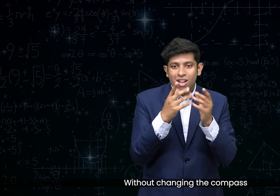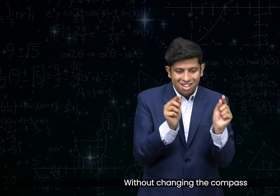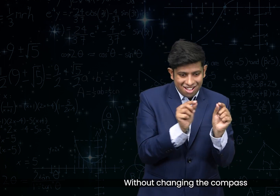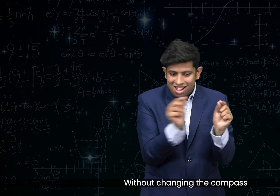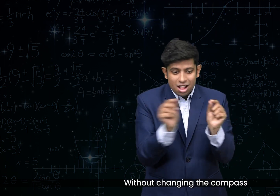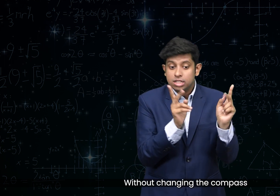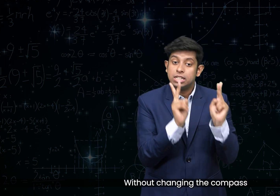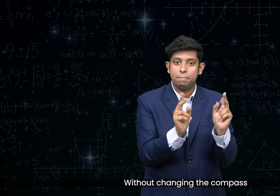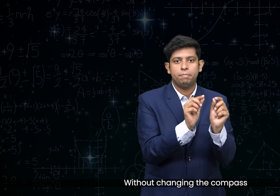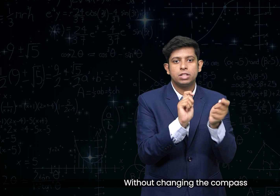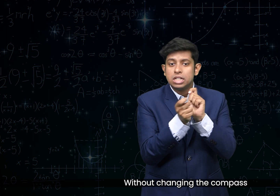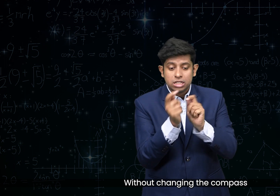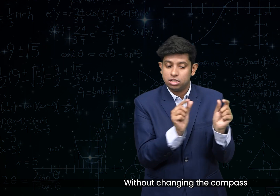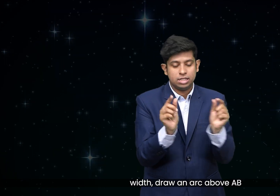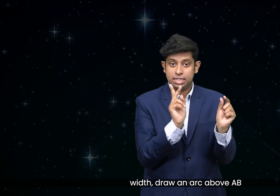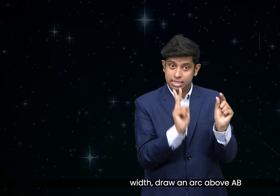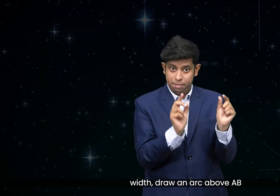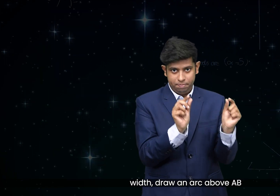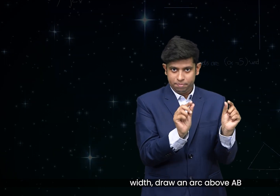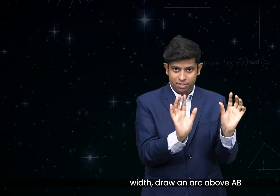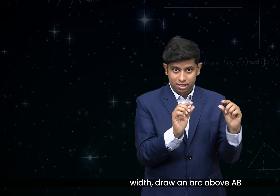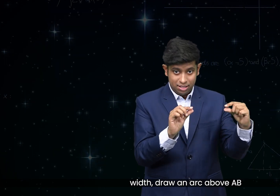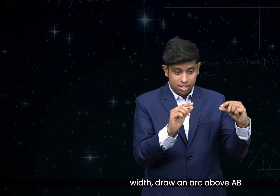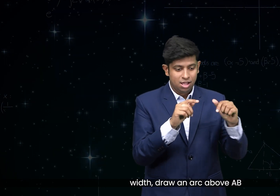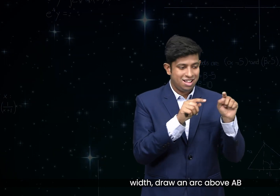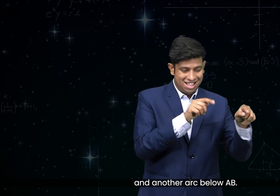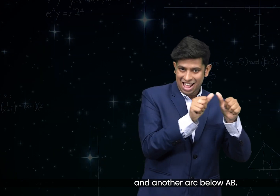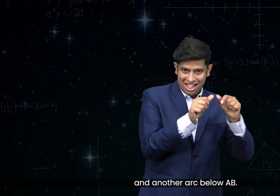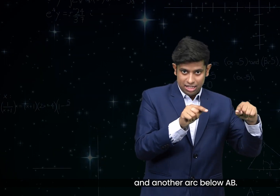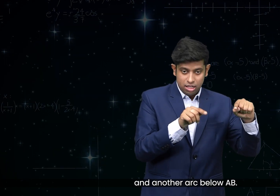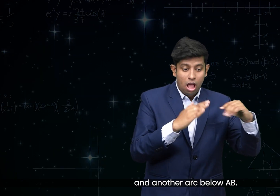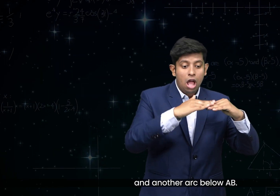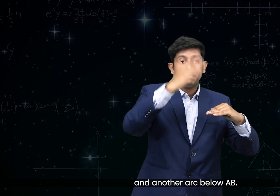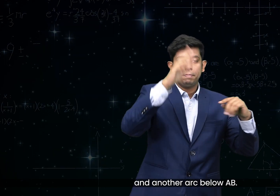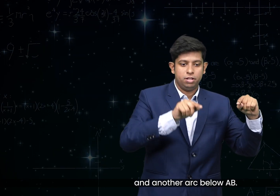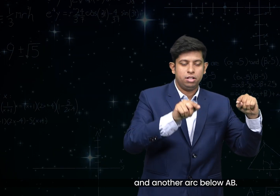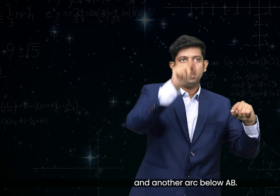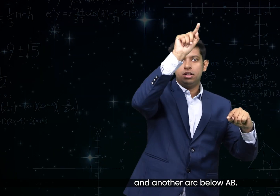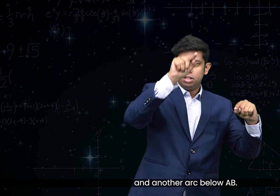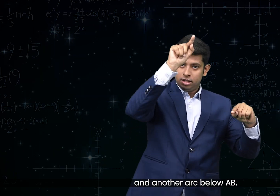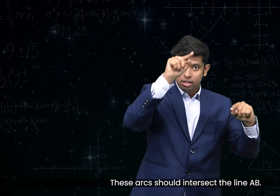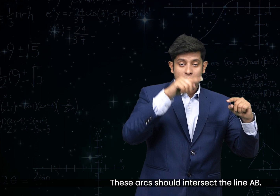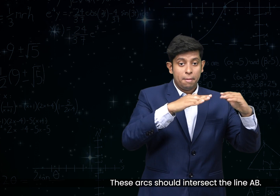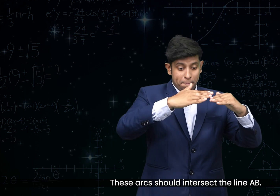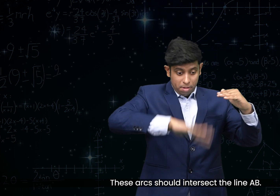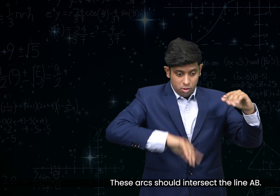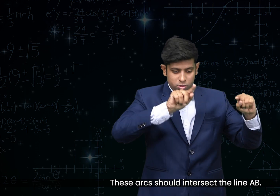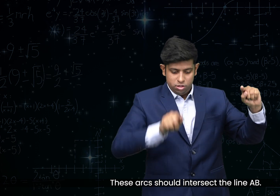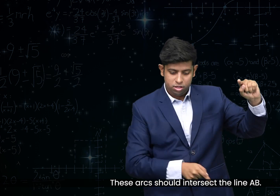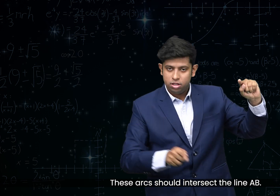Without changing the compass width, draw an arc above AB and another arc below AB. These arcs should intersect the